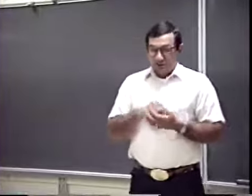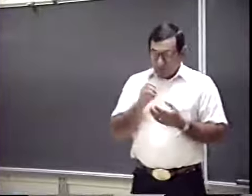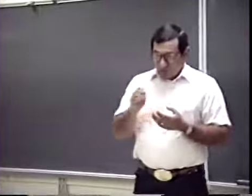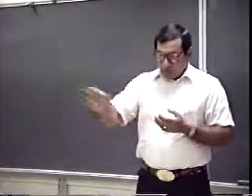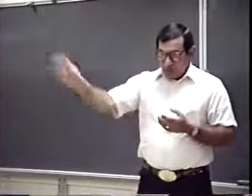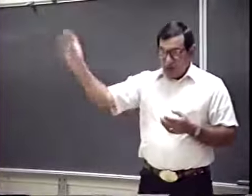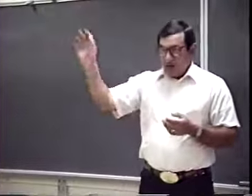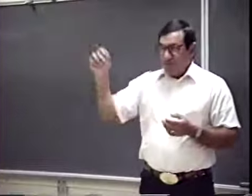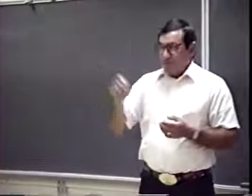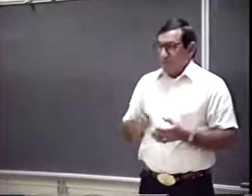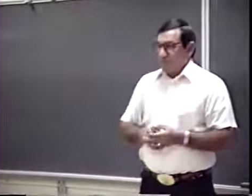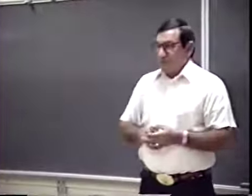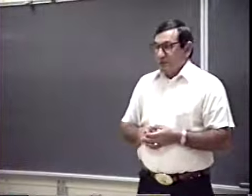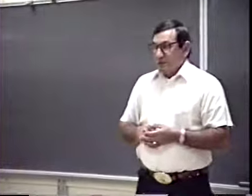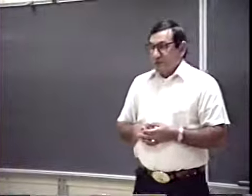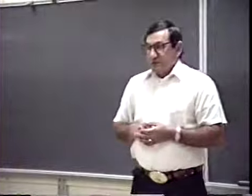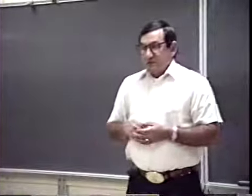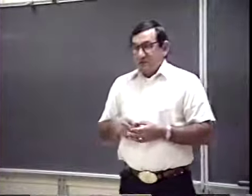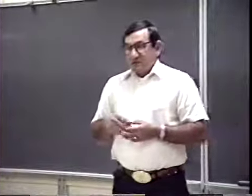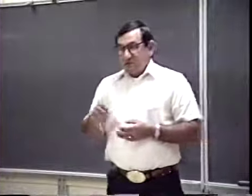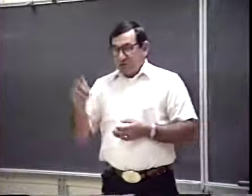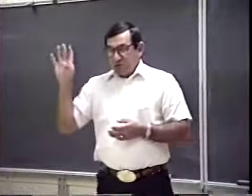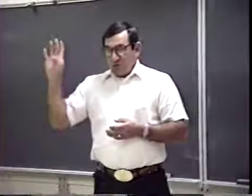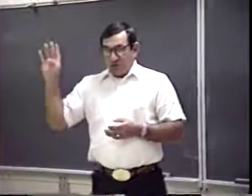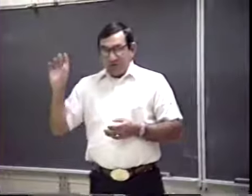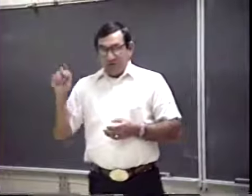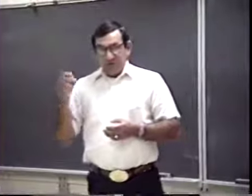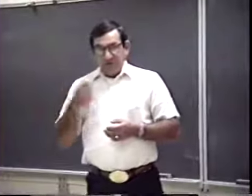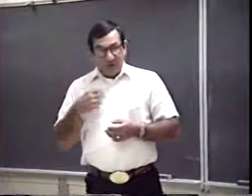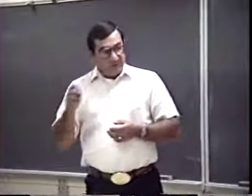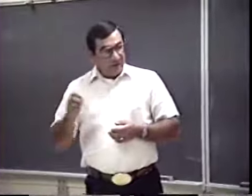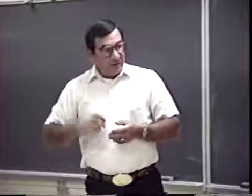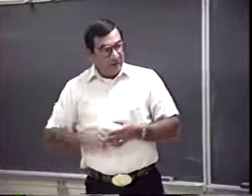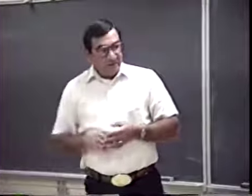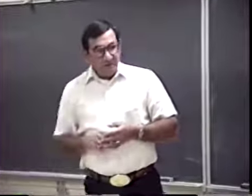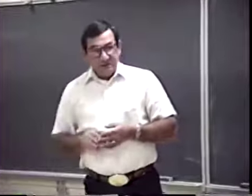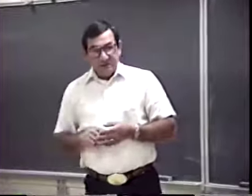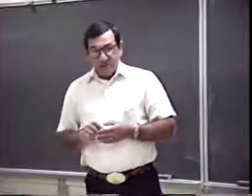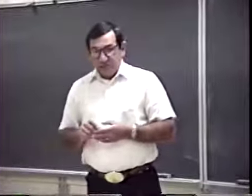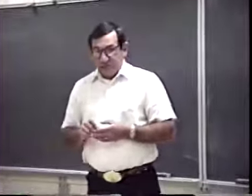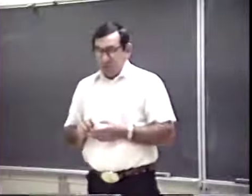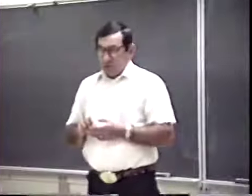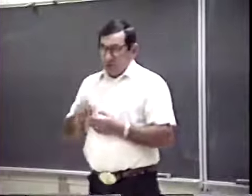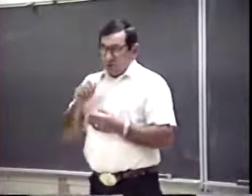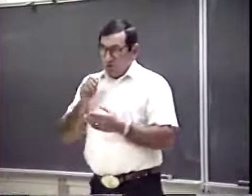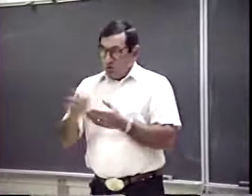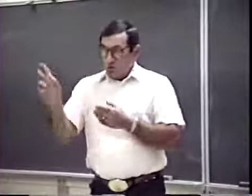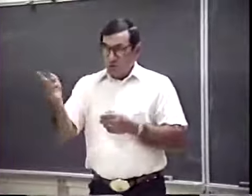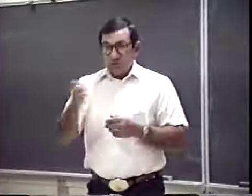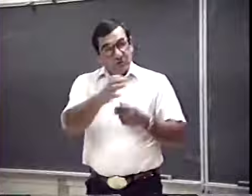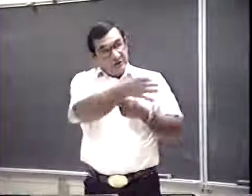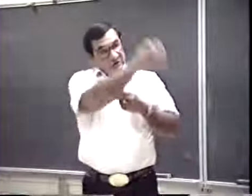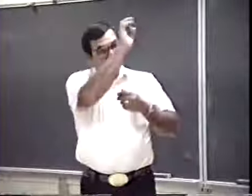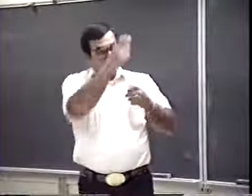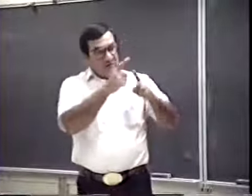The warrior took off. The fourth warrior come in front of grandfather. He said, "Go to where the sun